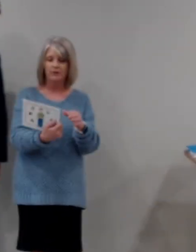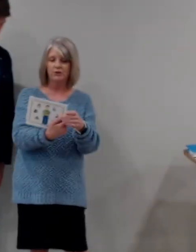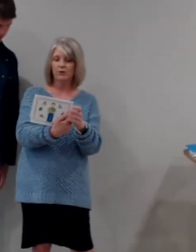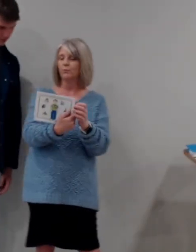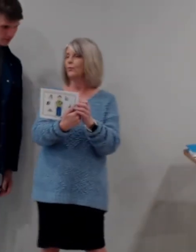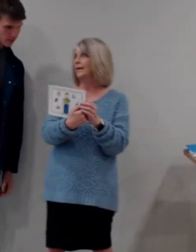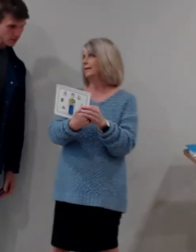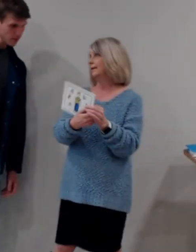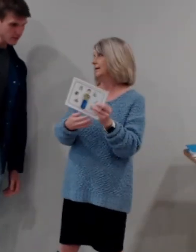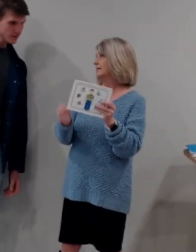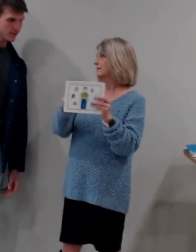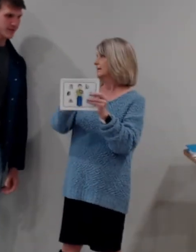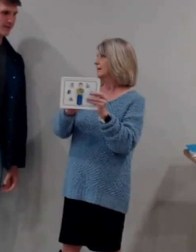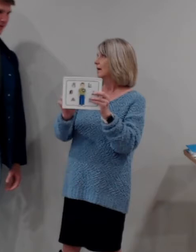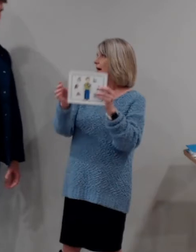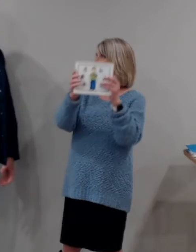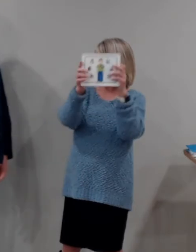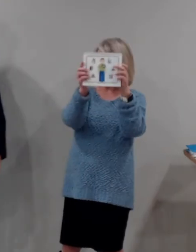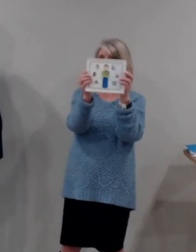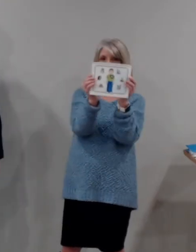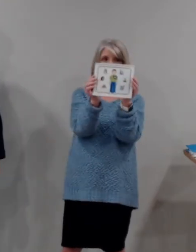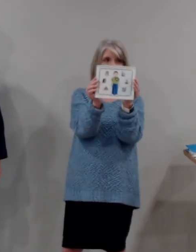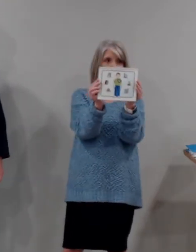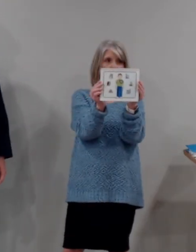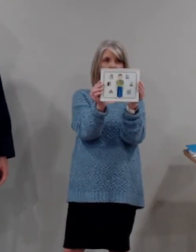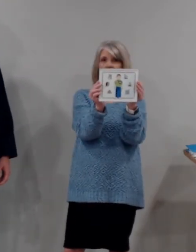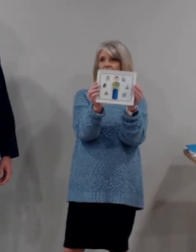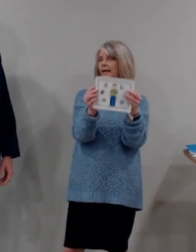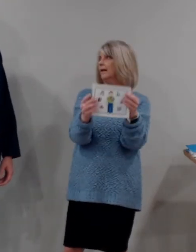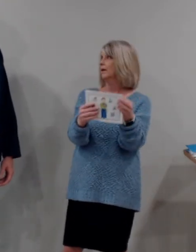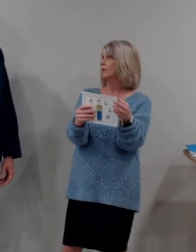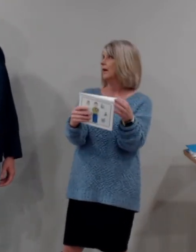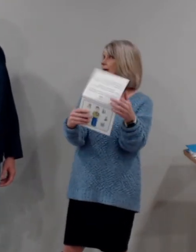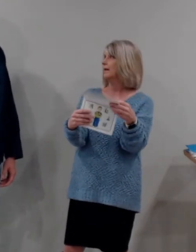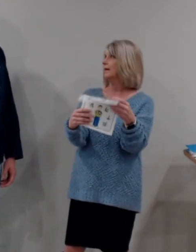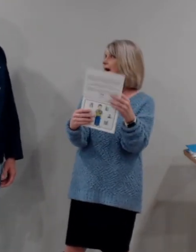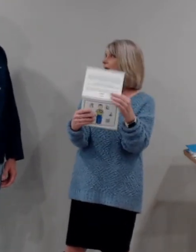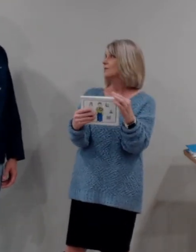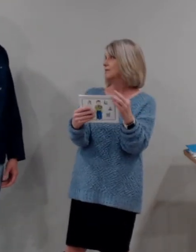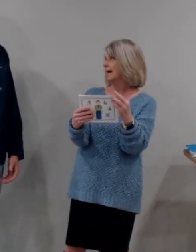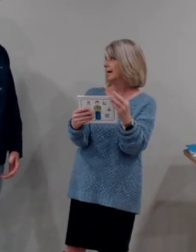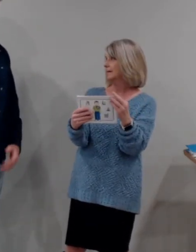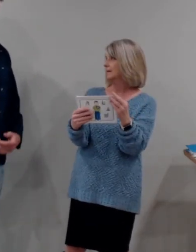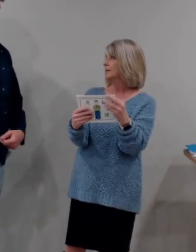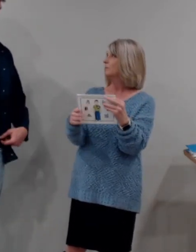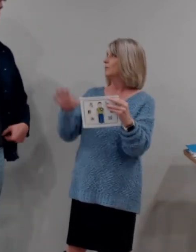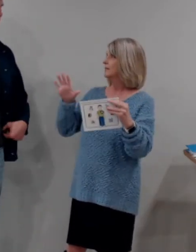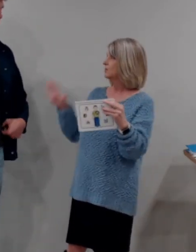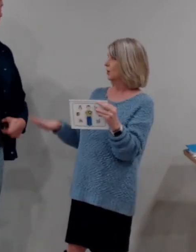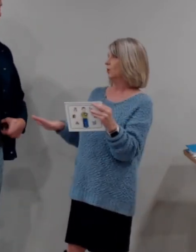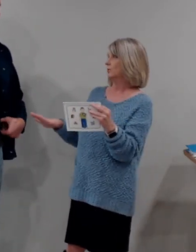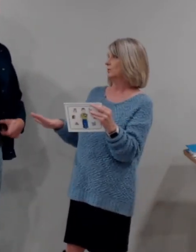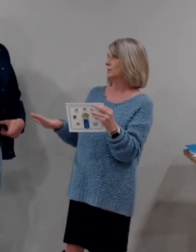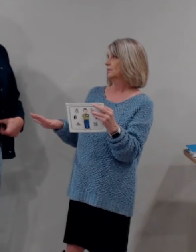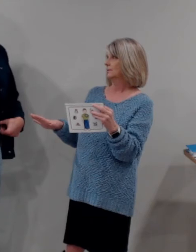to read this as you hold the picture up and you're looking at it, okay? And then I'll sign very slow.